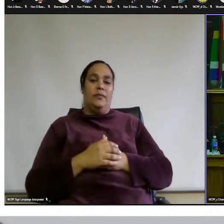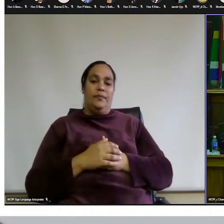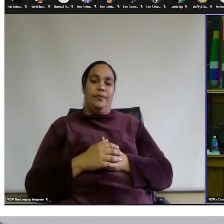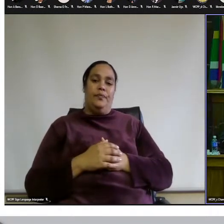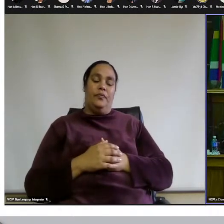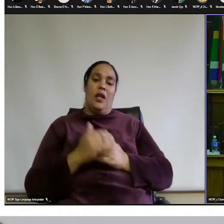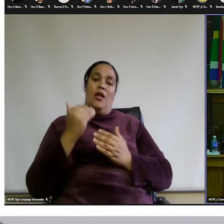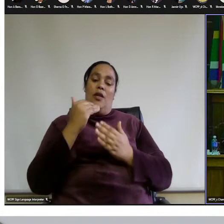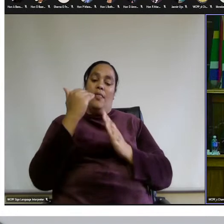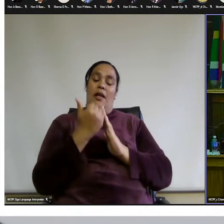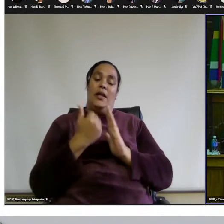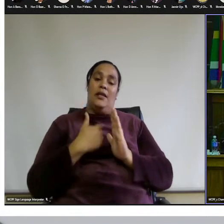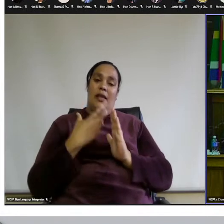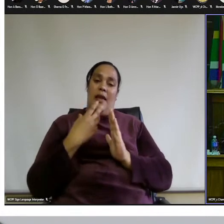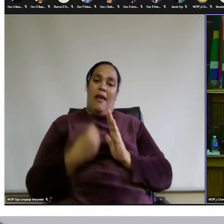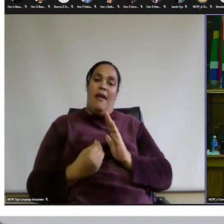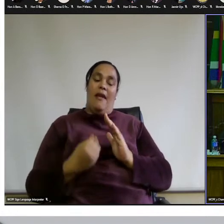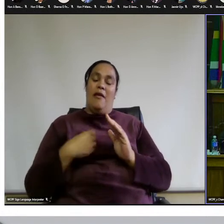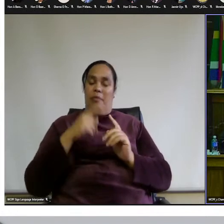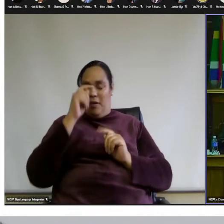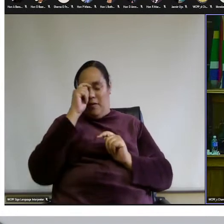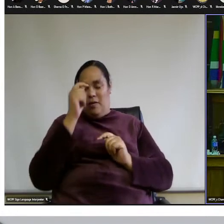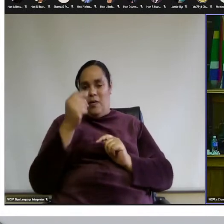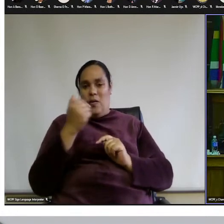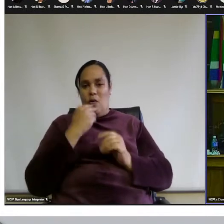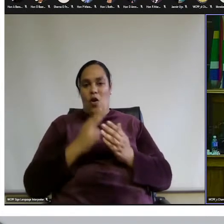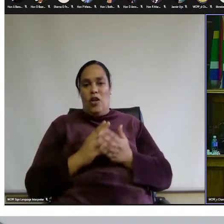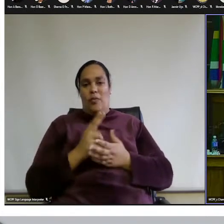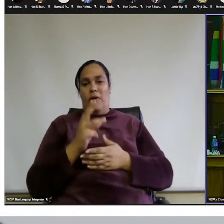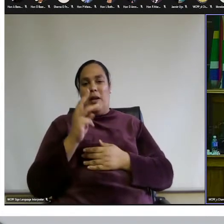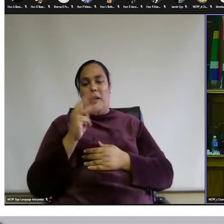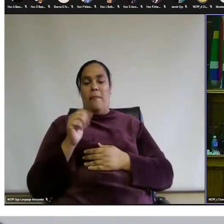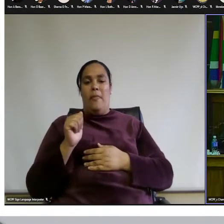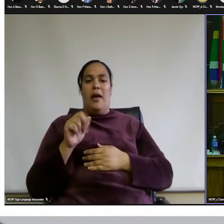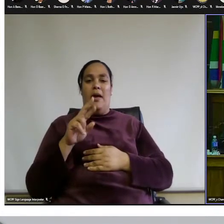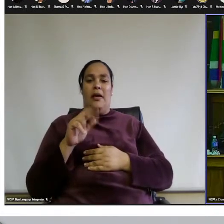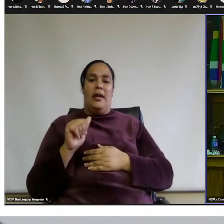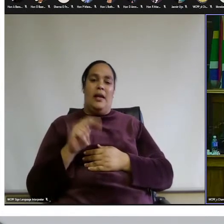the list that I have, I now recognize Honourable Moran.